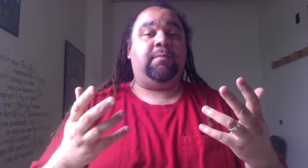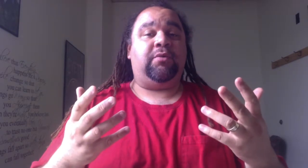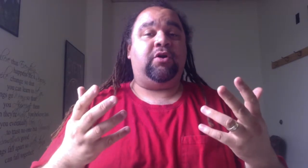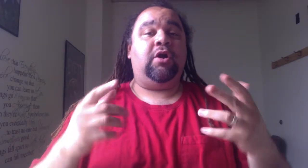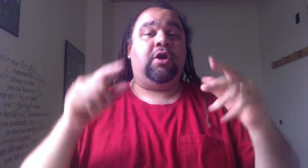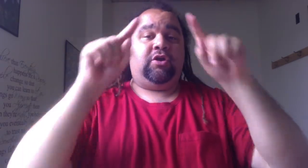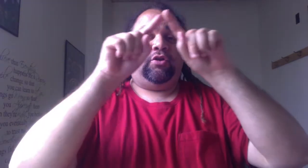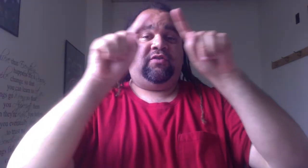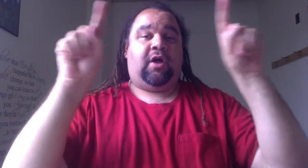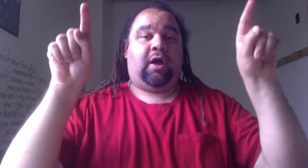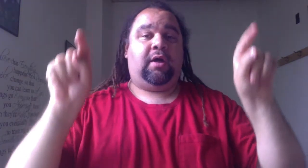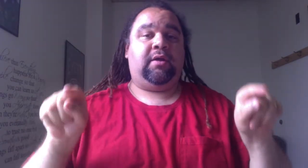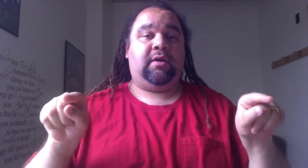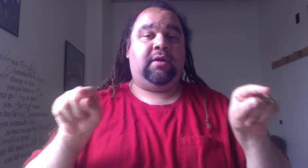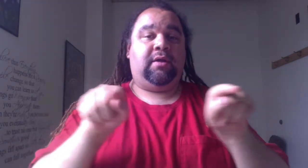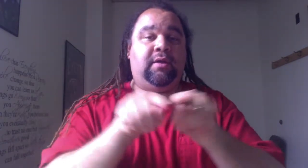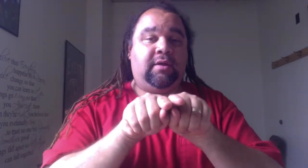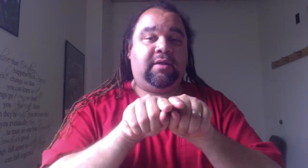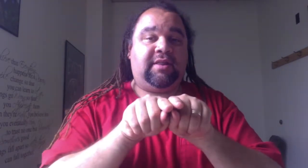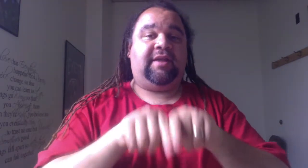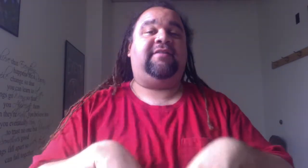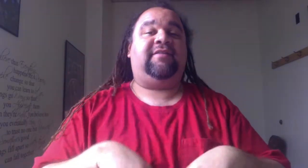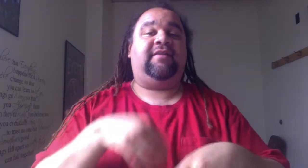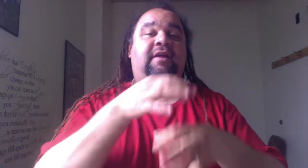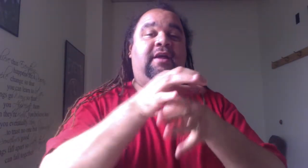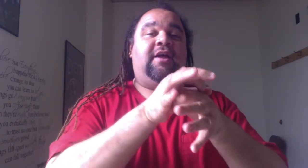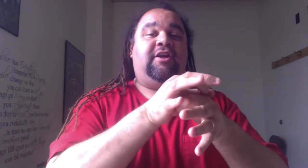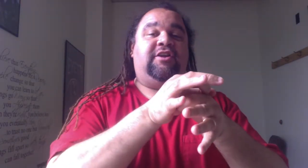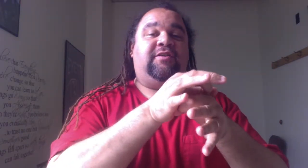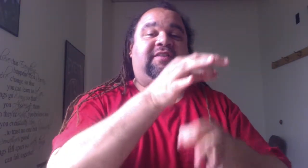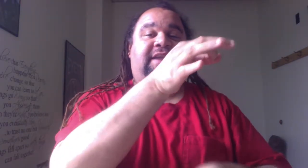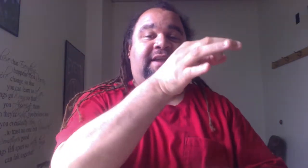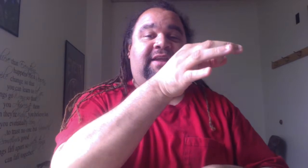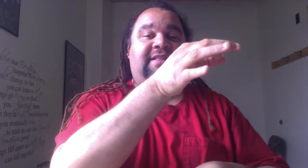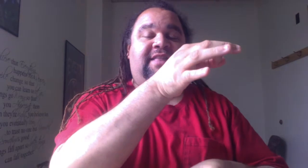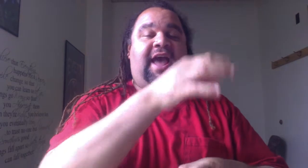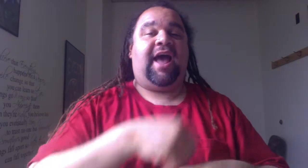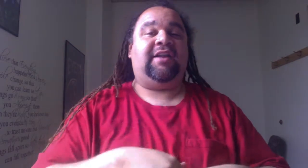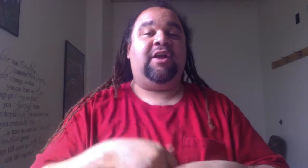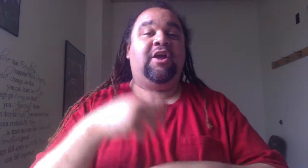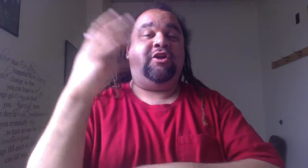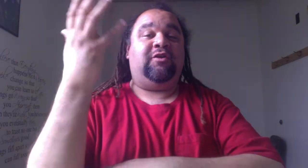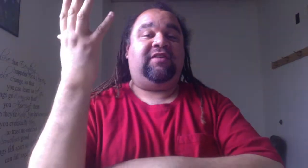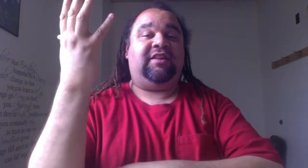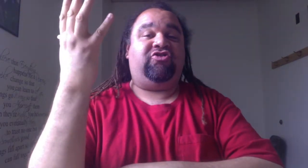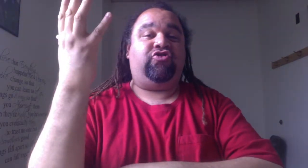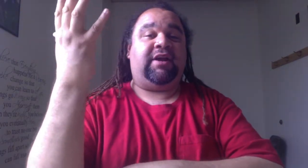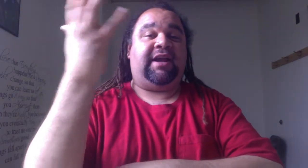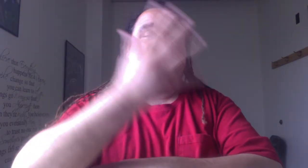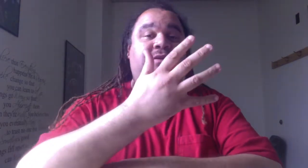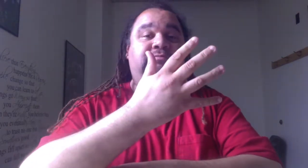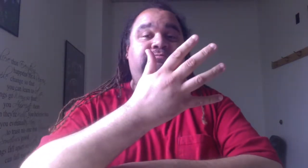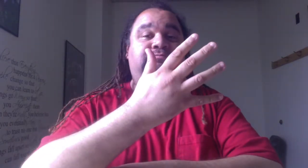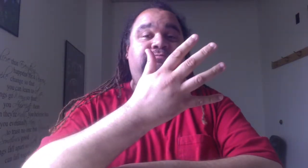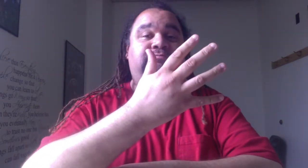timber, you saw this, you see that, you see the tree.